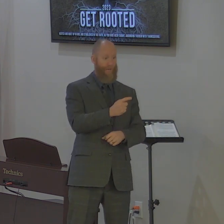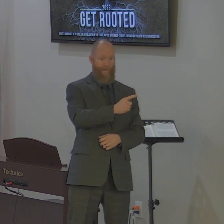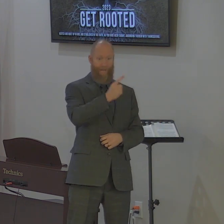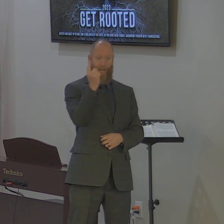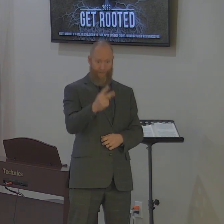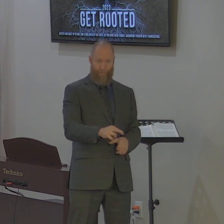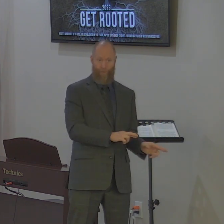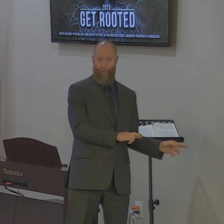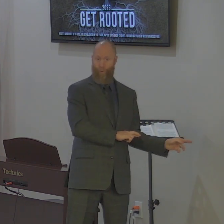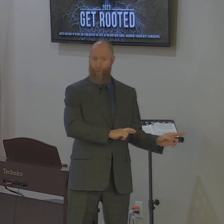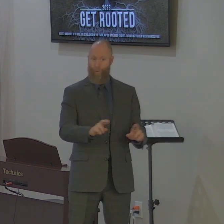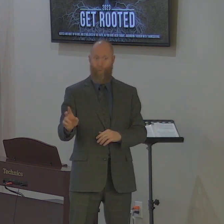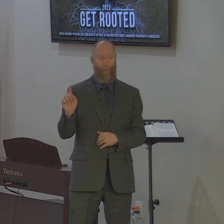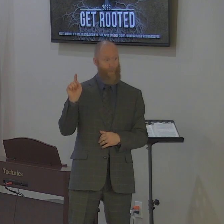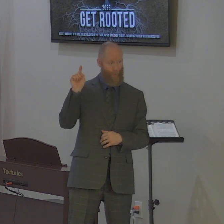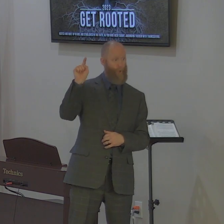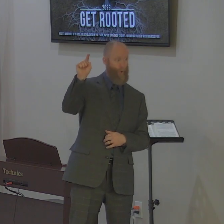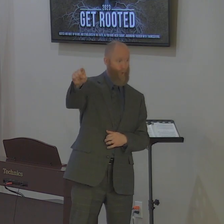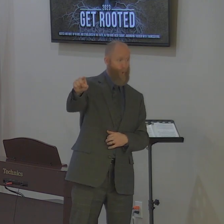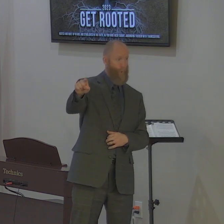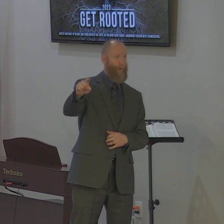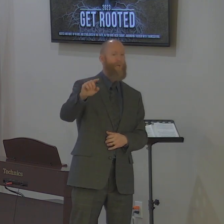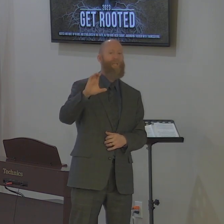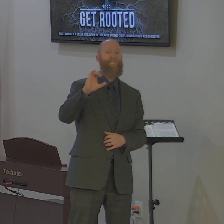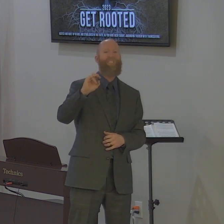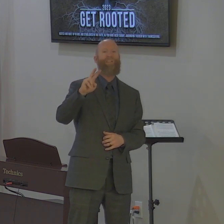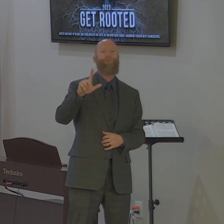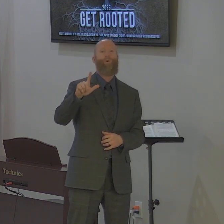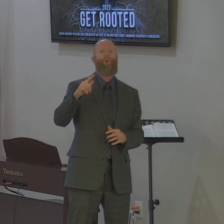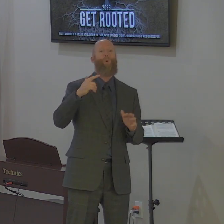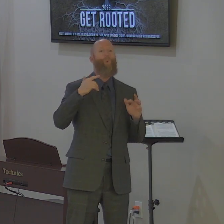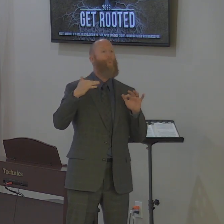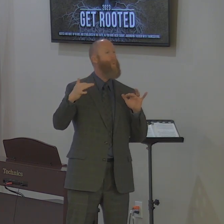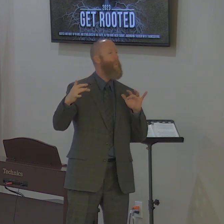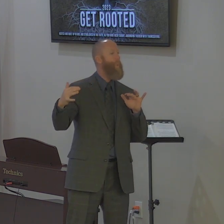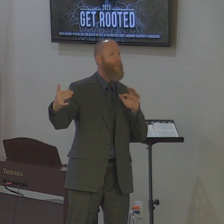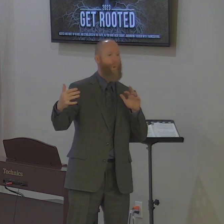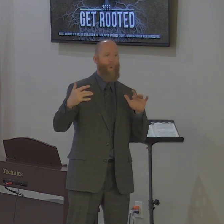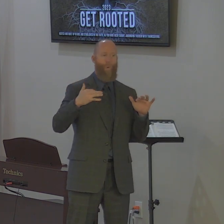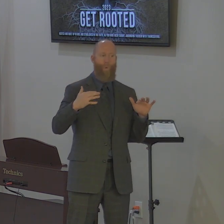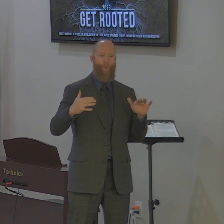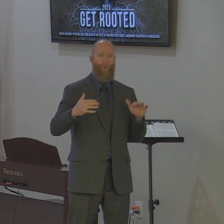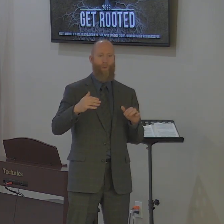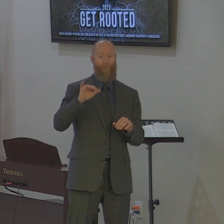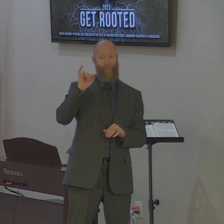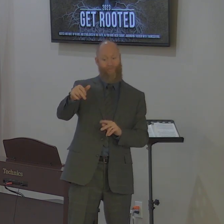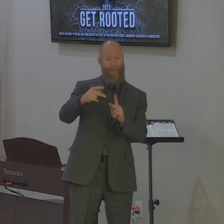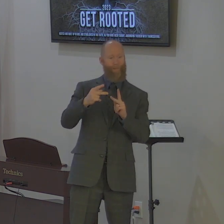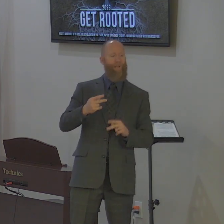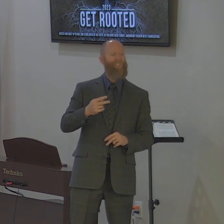Cameroon, civil unrest started. Cameroon is divided into 10 states. There's